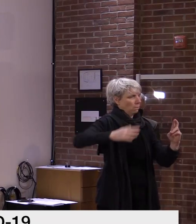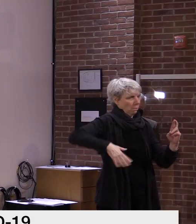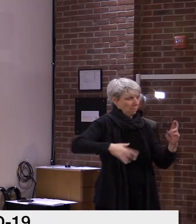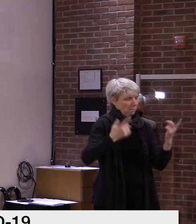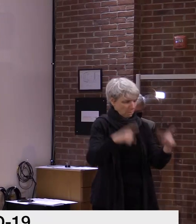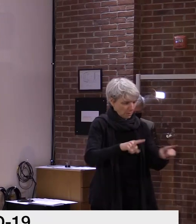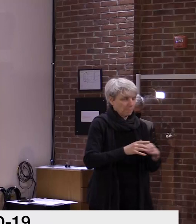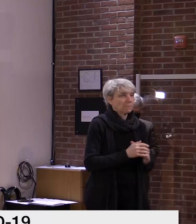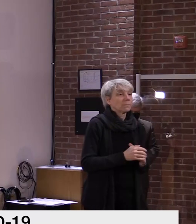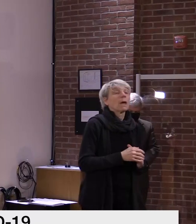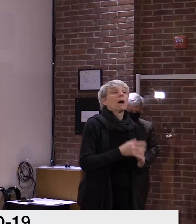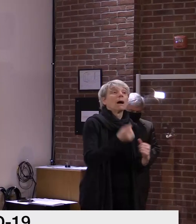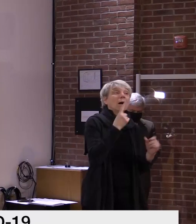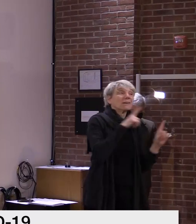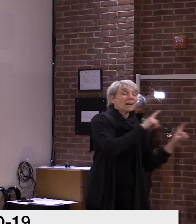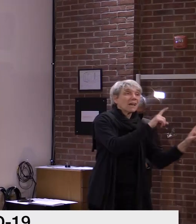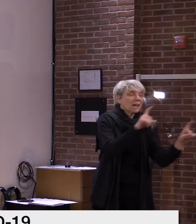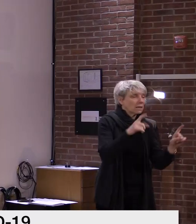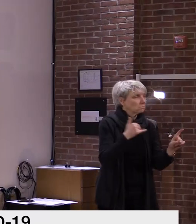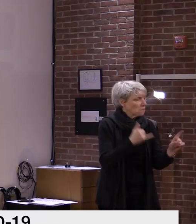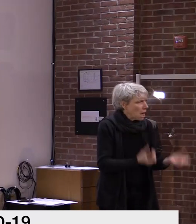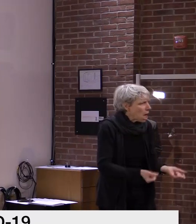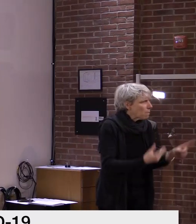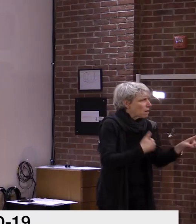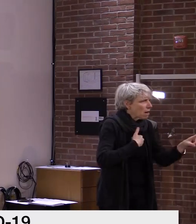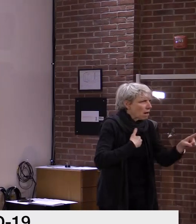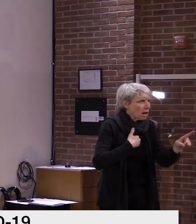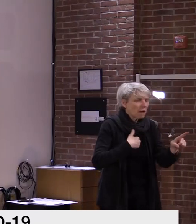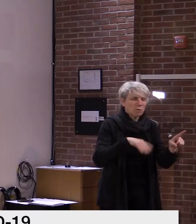rate remains very low at 1.1%.